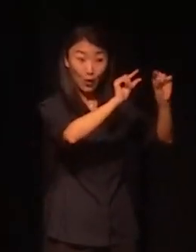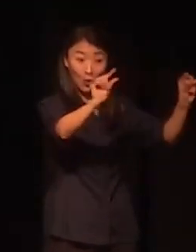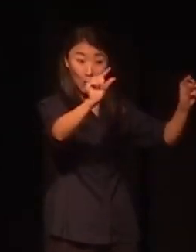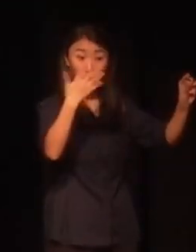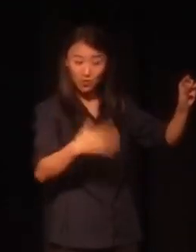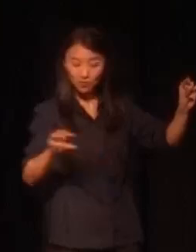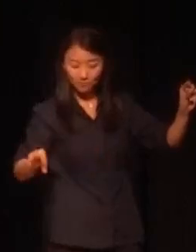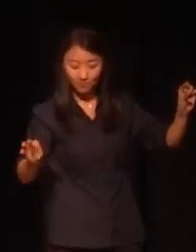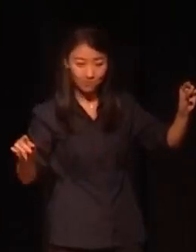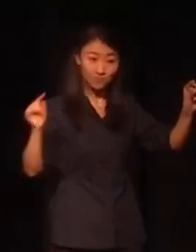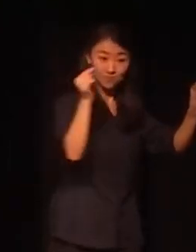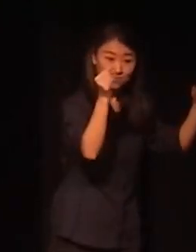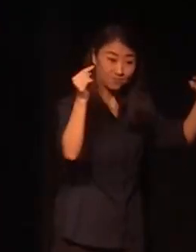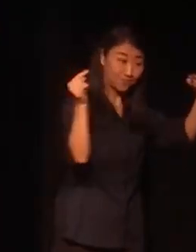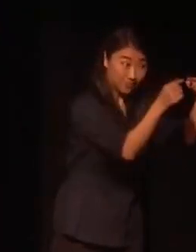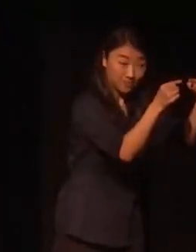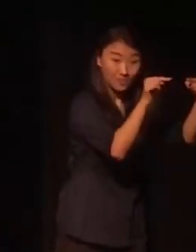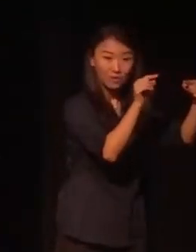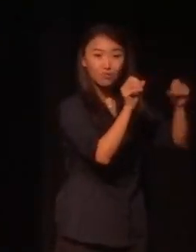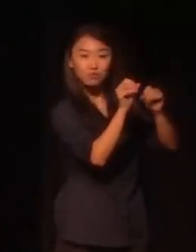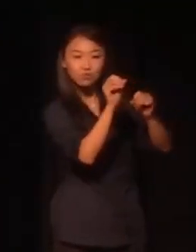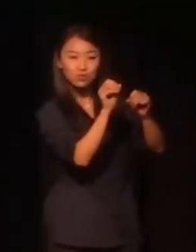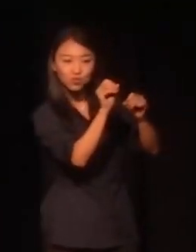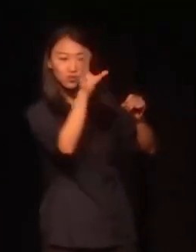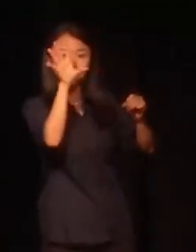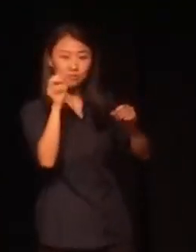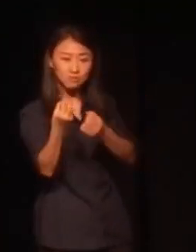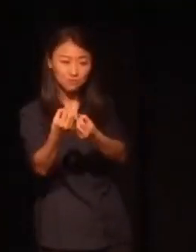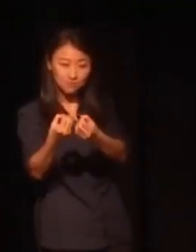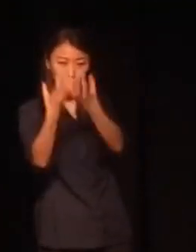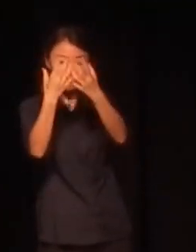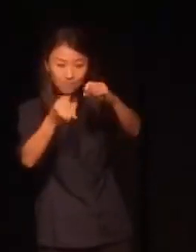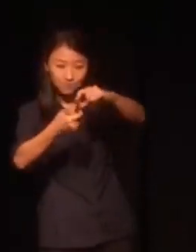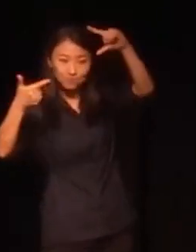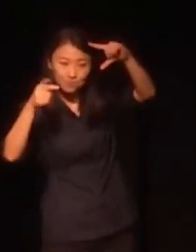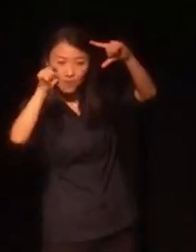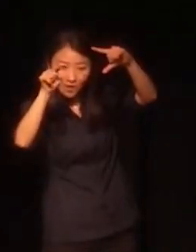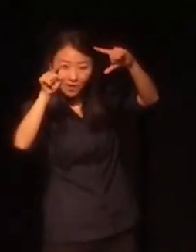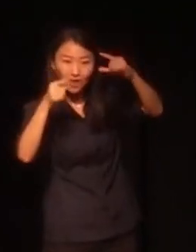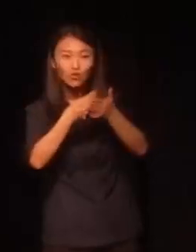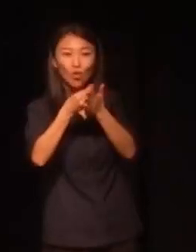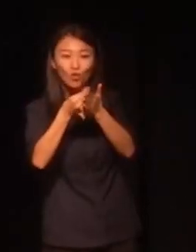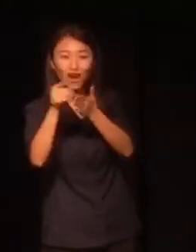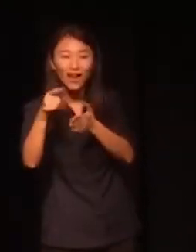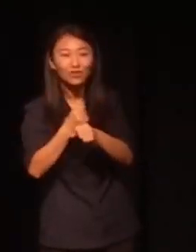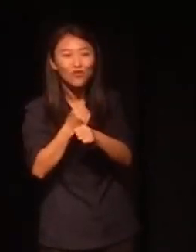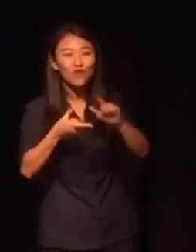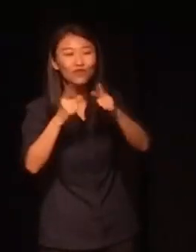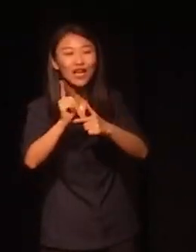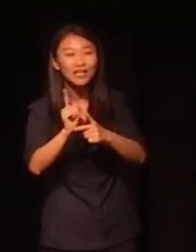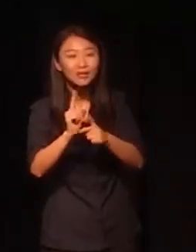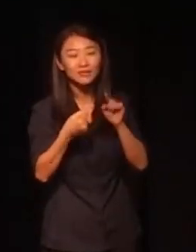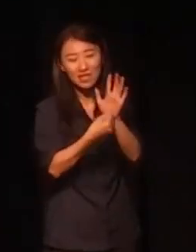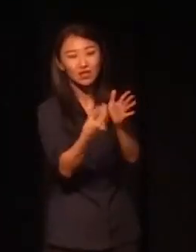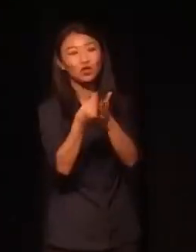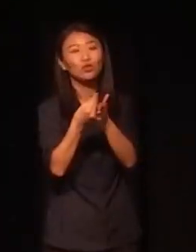picture will pop up in a box showing you what this is how things are done in a visual manner.